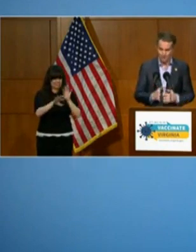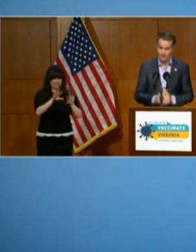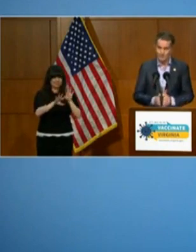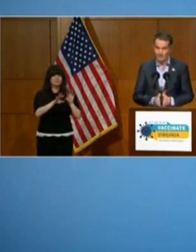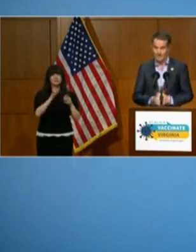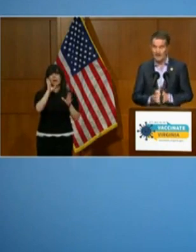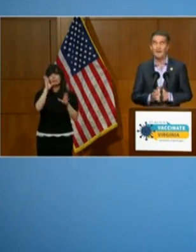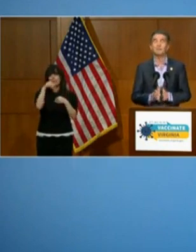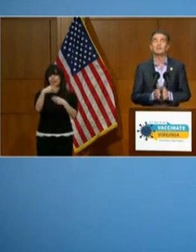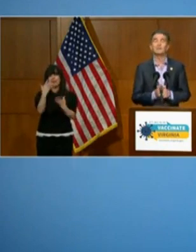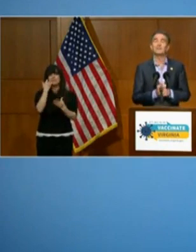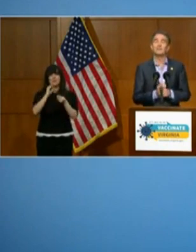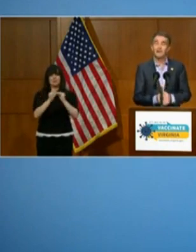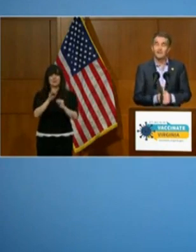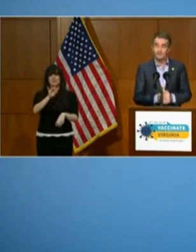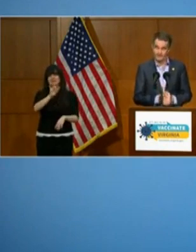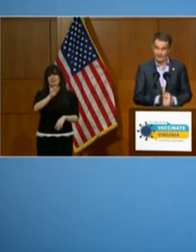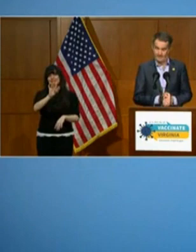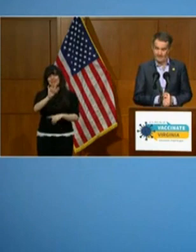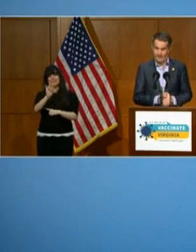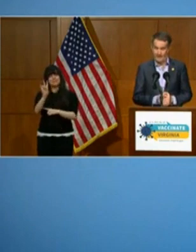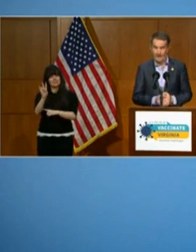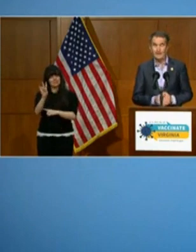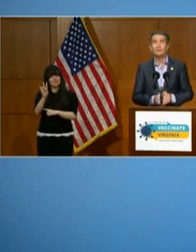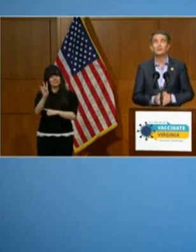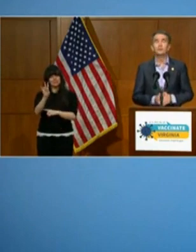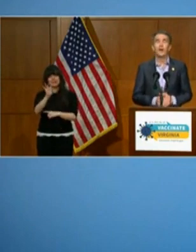also appreciate.